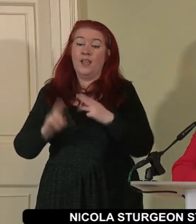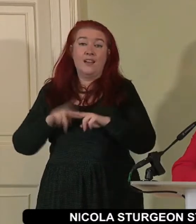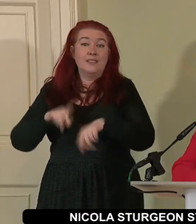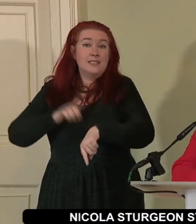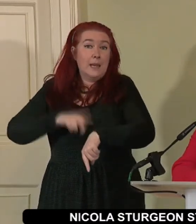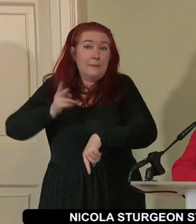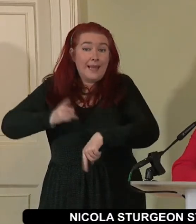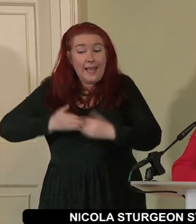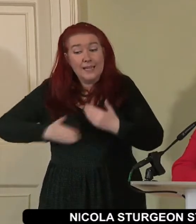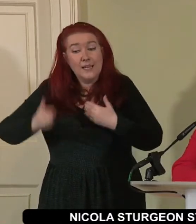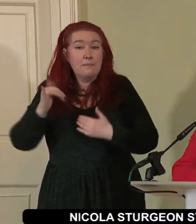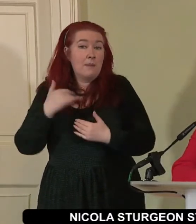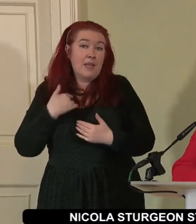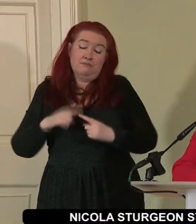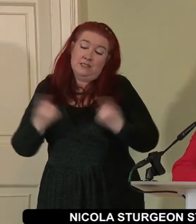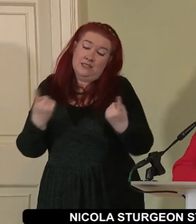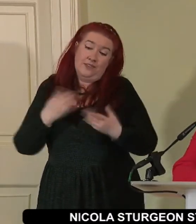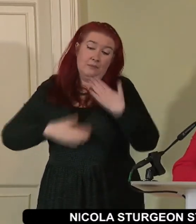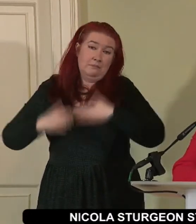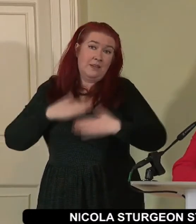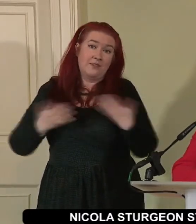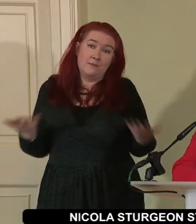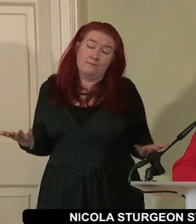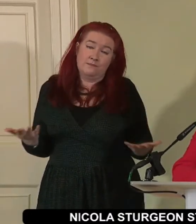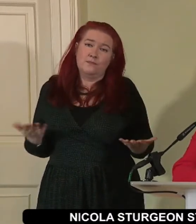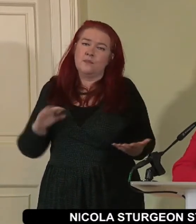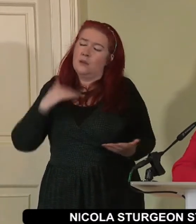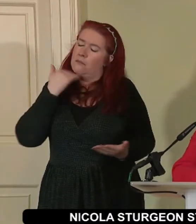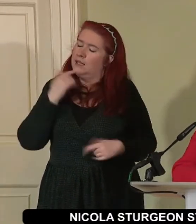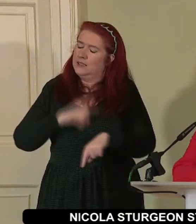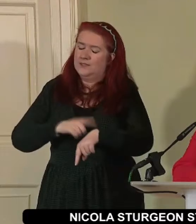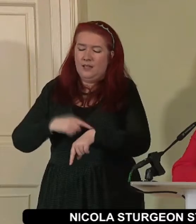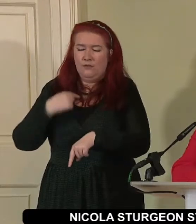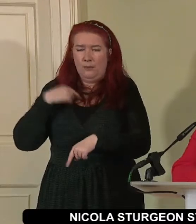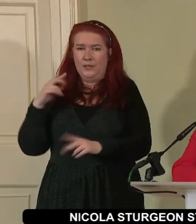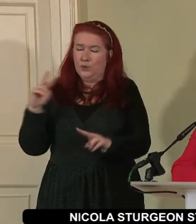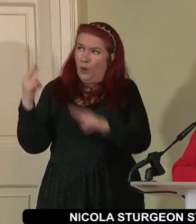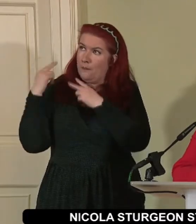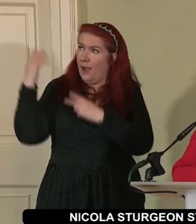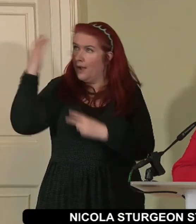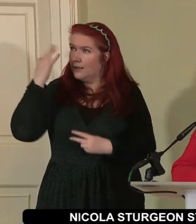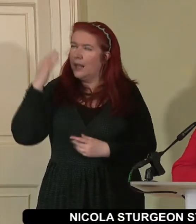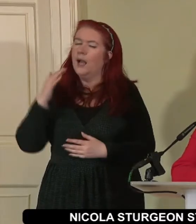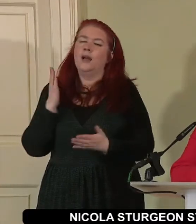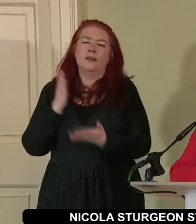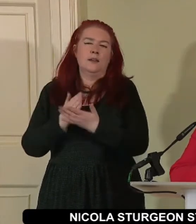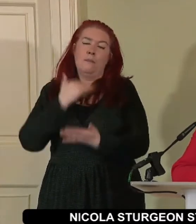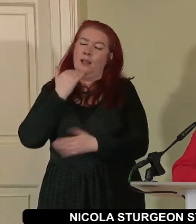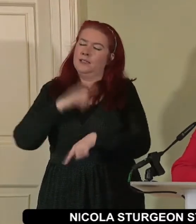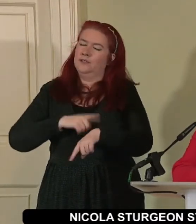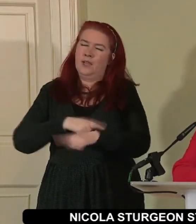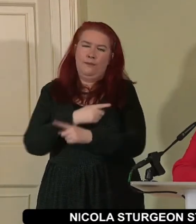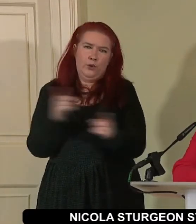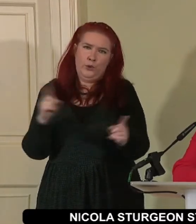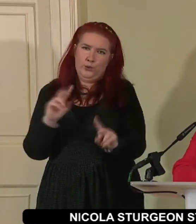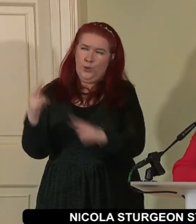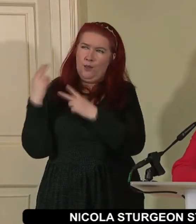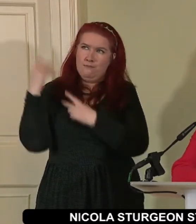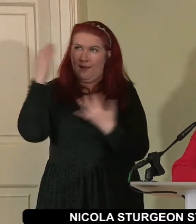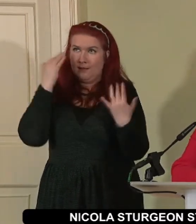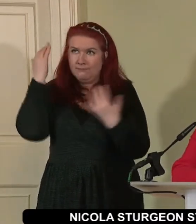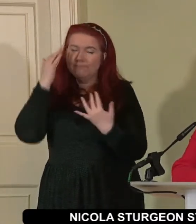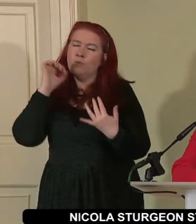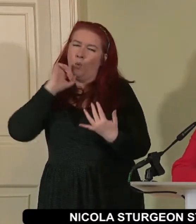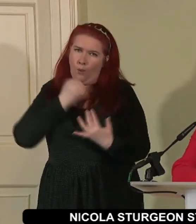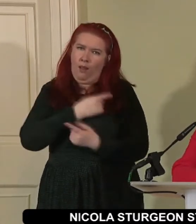do differently. And forgive me, there'll be plenty of time for me to do that. I'm sure be plenty of time for you to do that, and I'm sure you